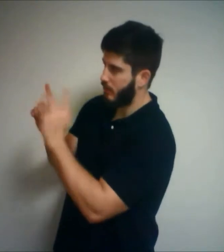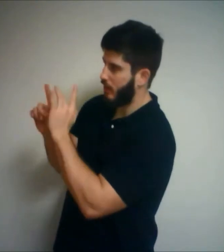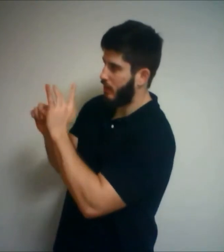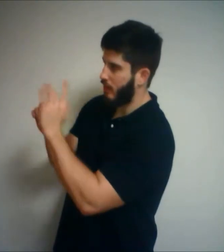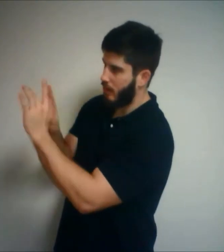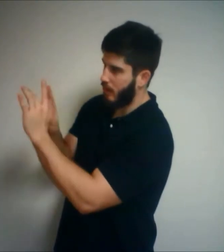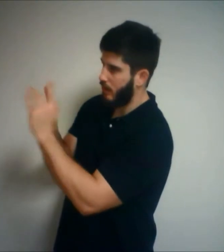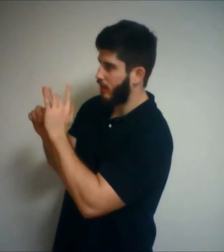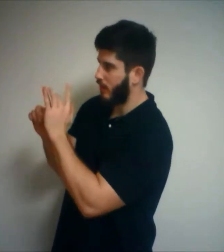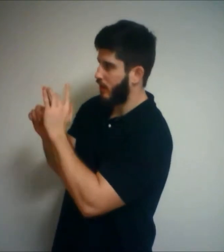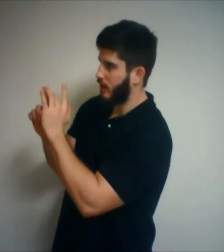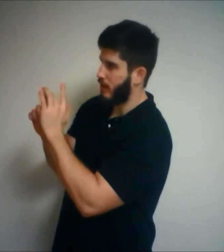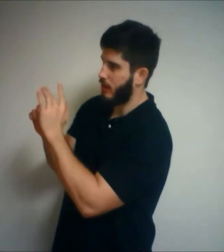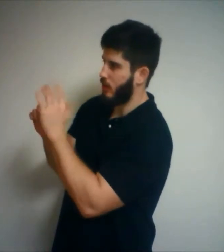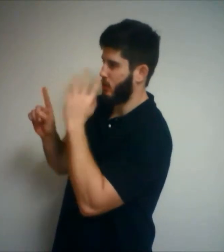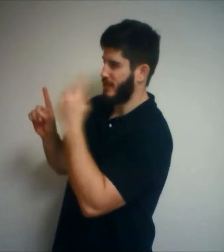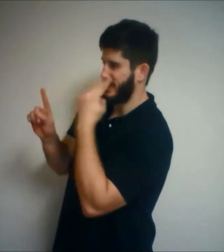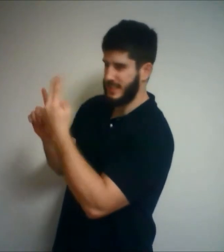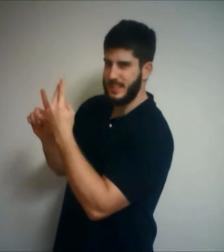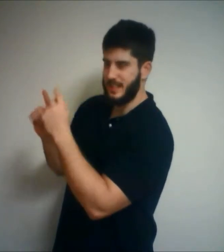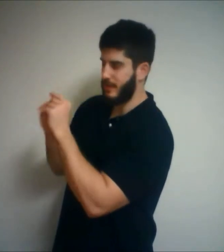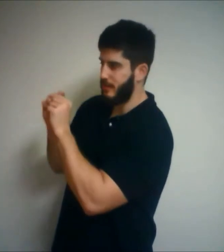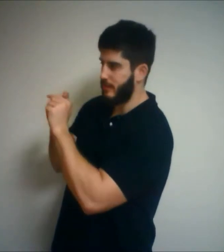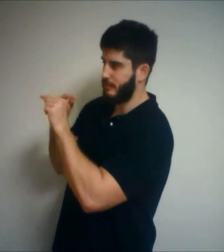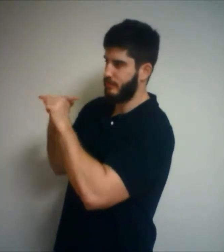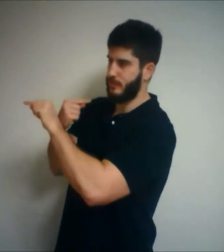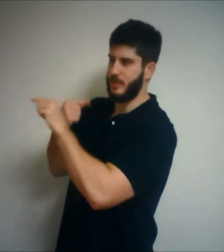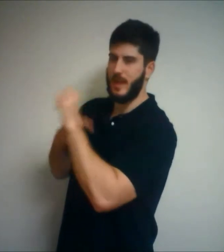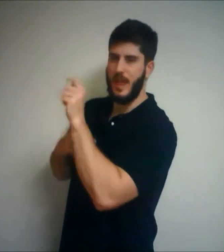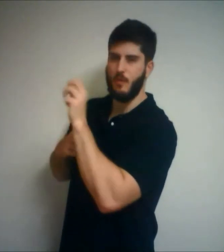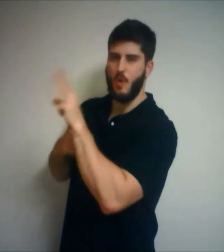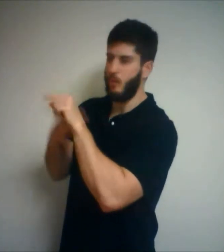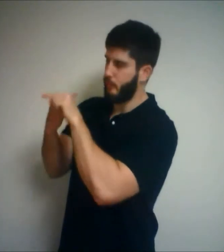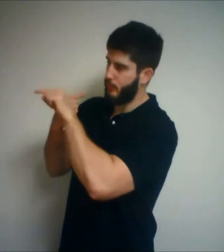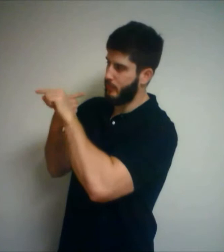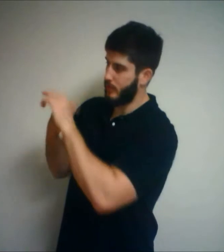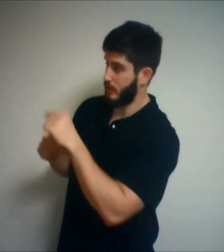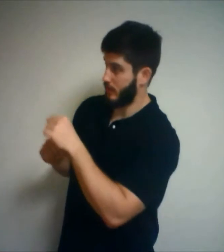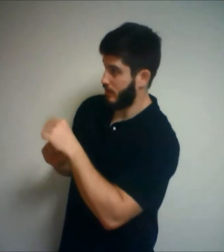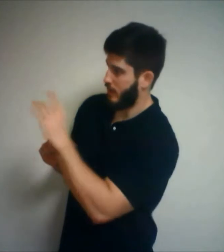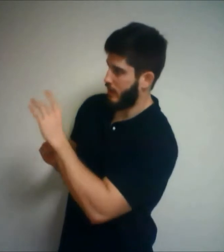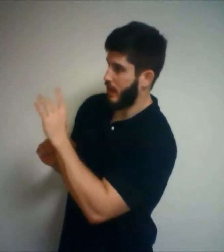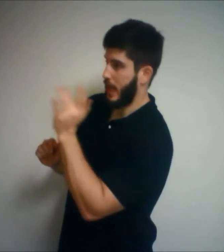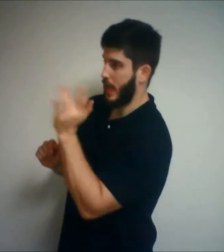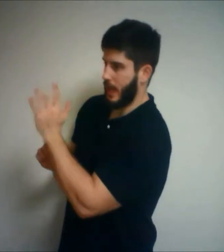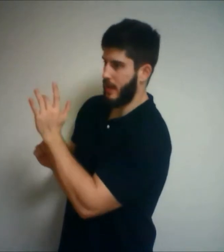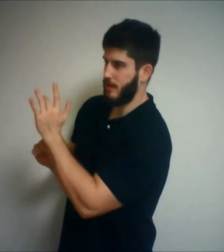I get that vertical bar with the two arrows, and then drag it to the size that I